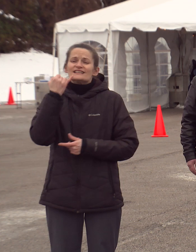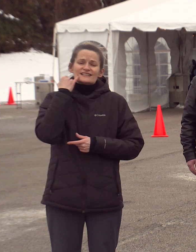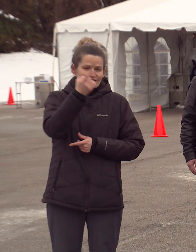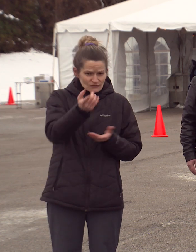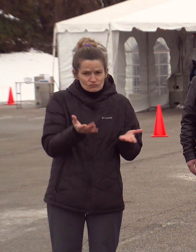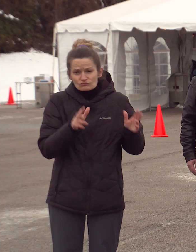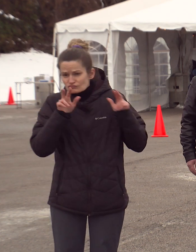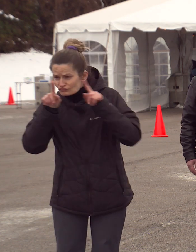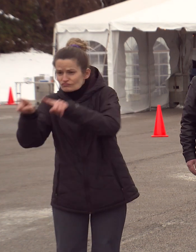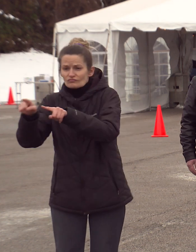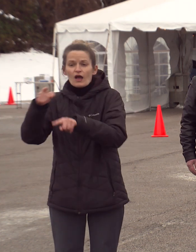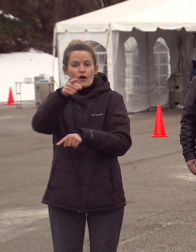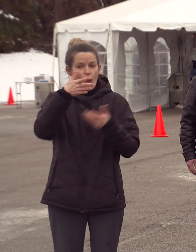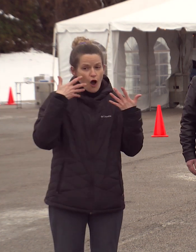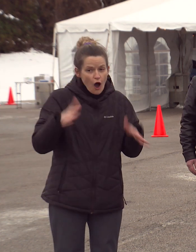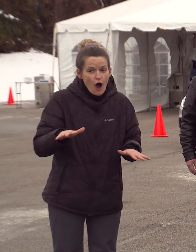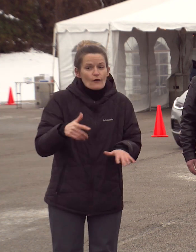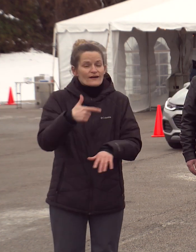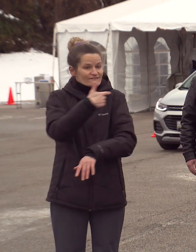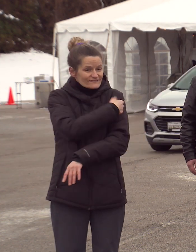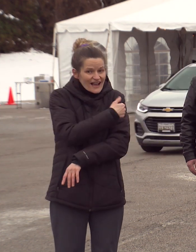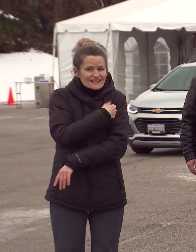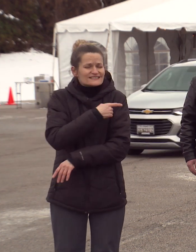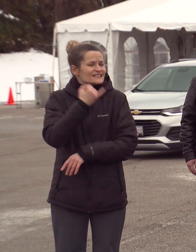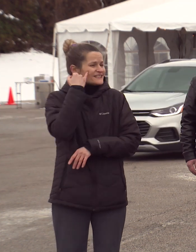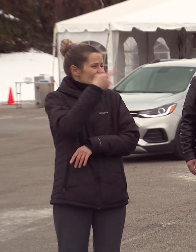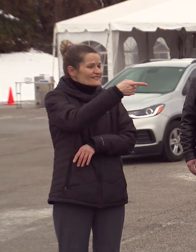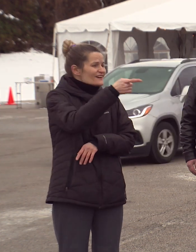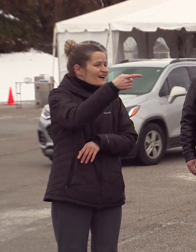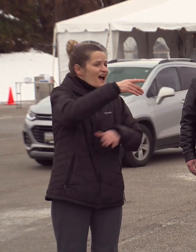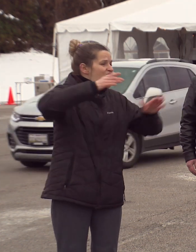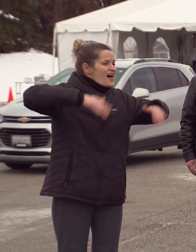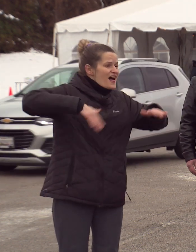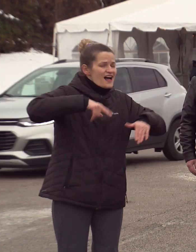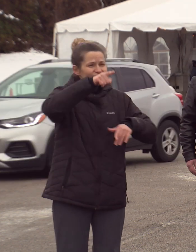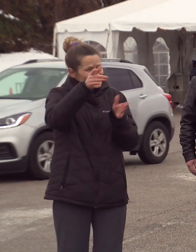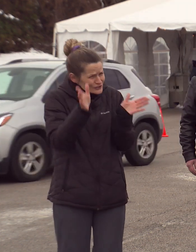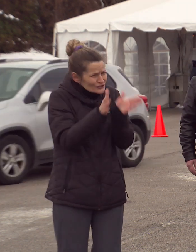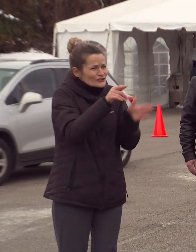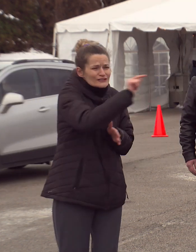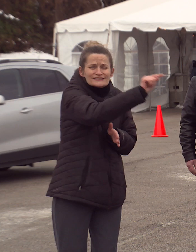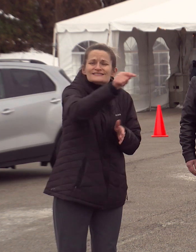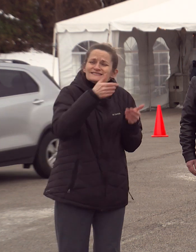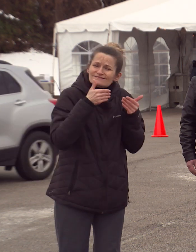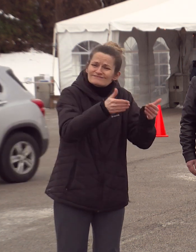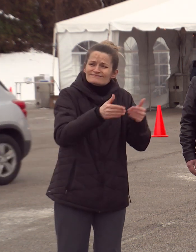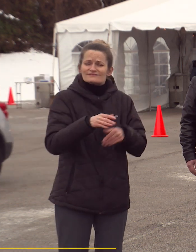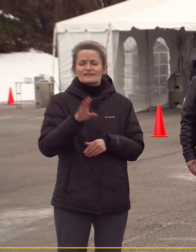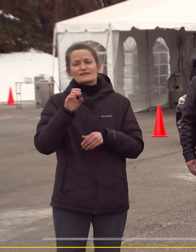do the same. This simple act may save a life. Thank you.